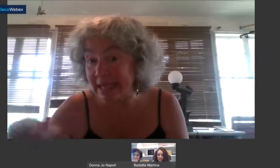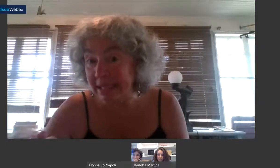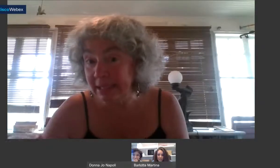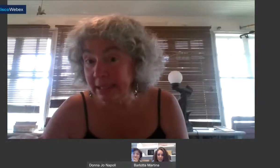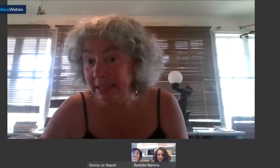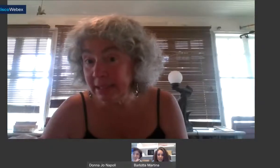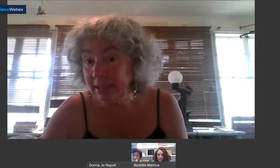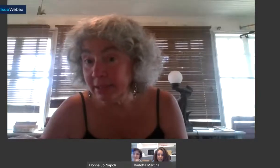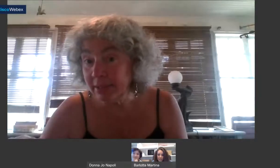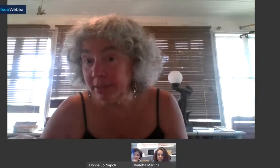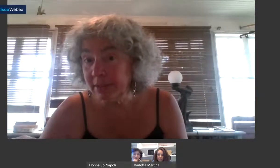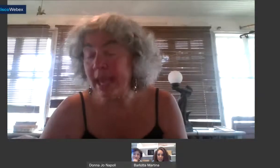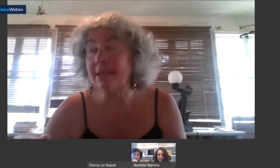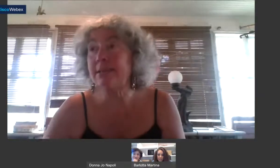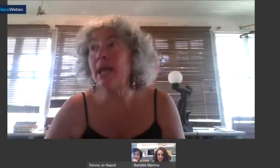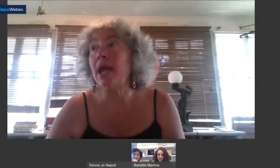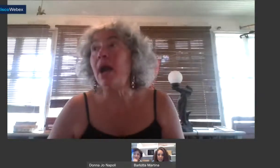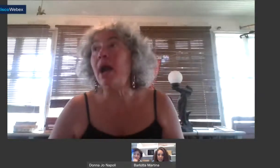signing. Yes.